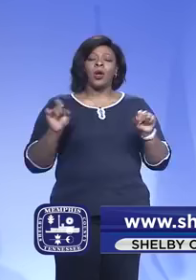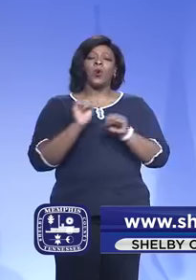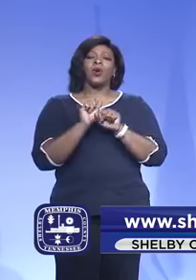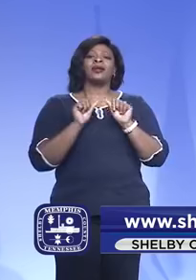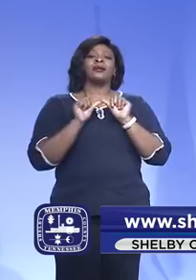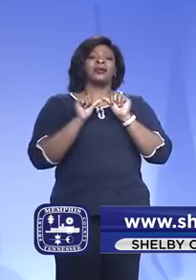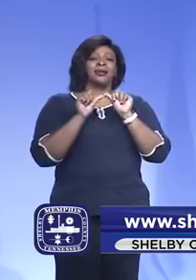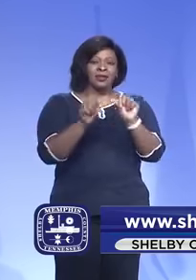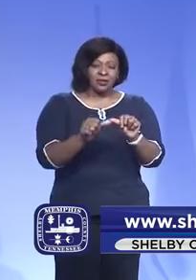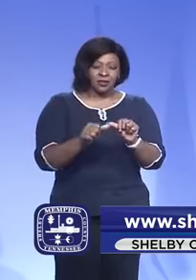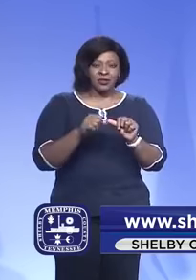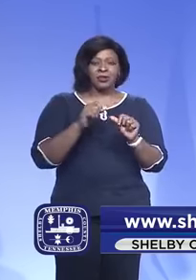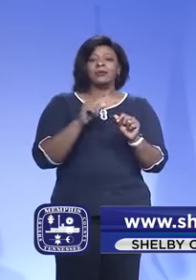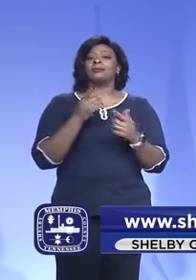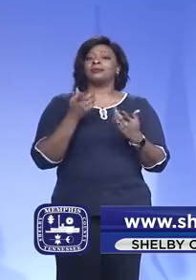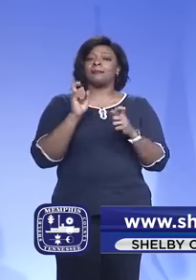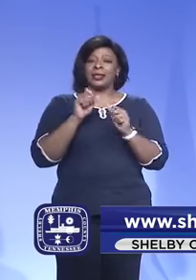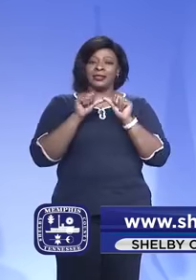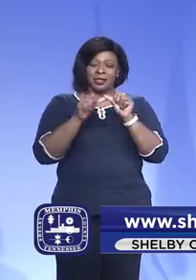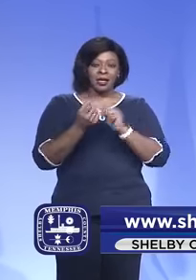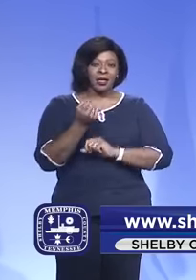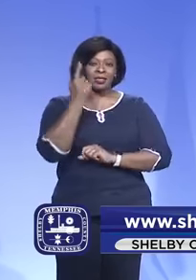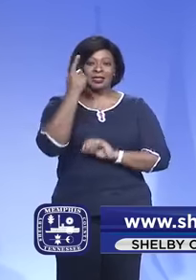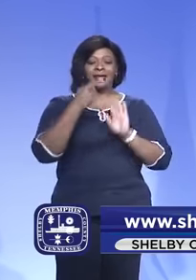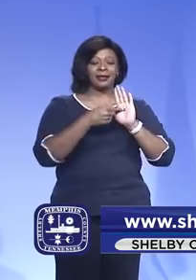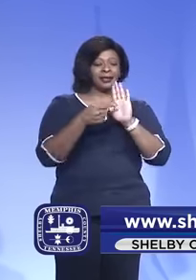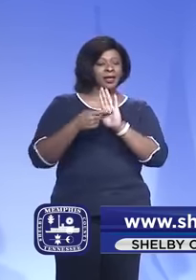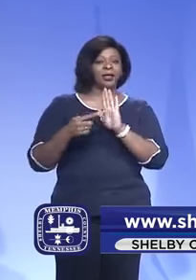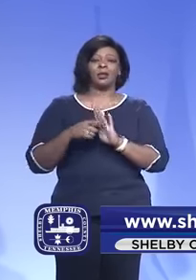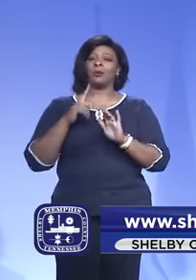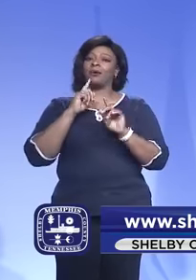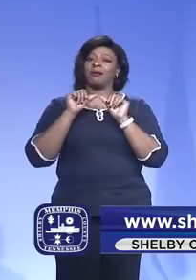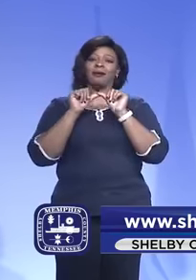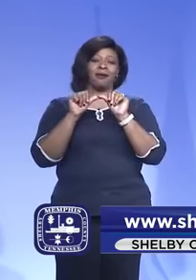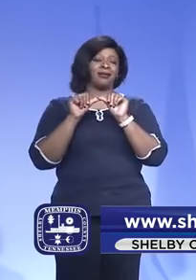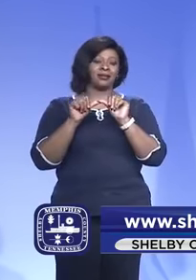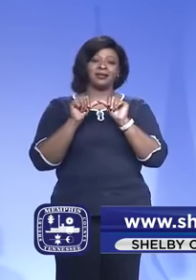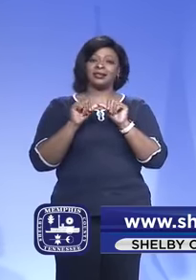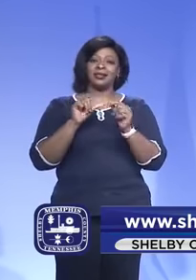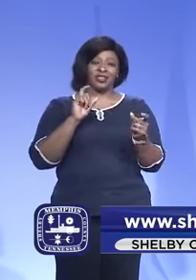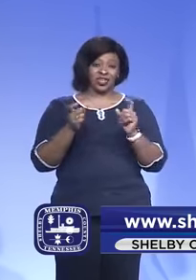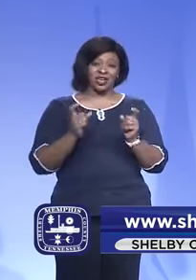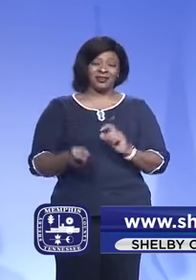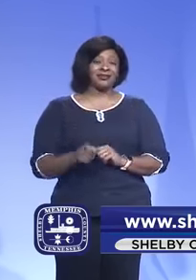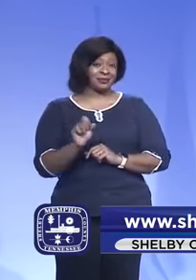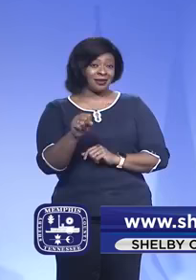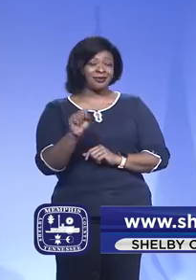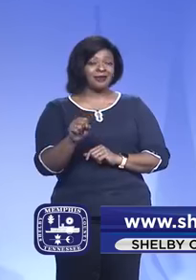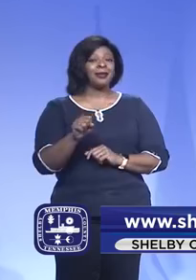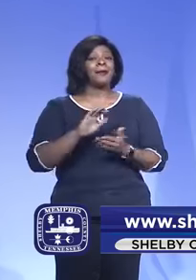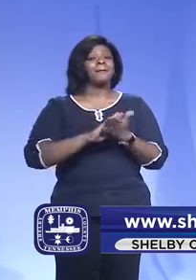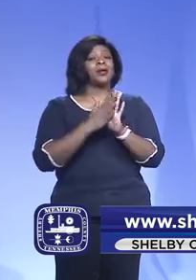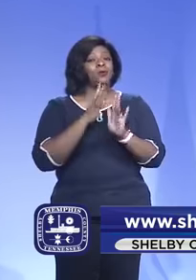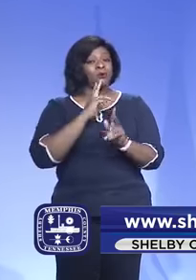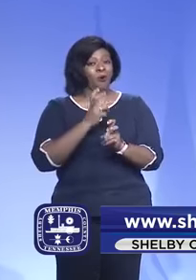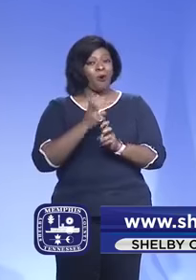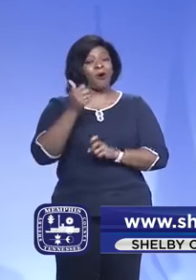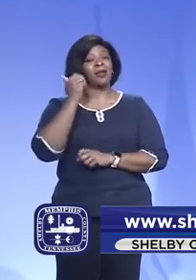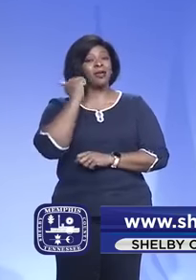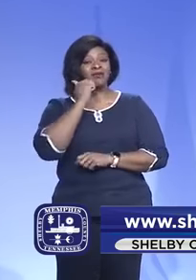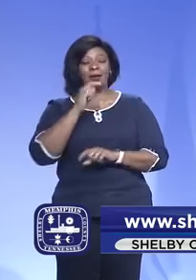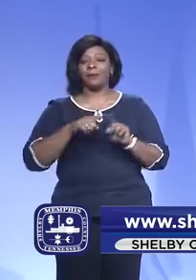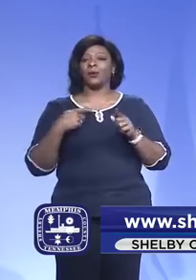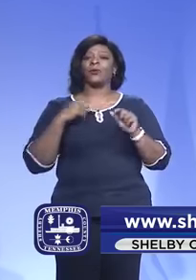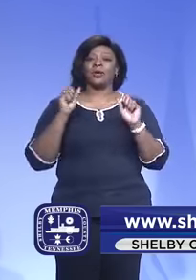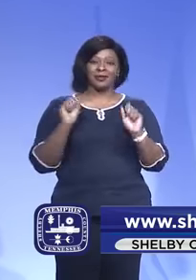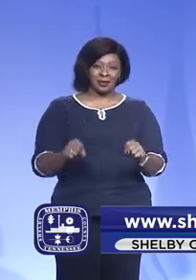toward this. We all have to continue to understand the science. It's constantly changing and becoming harder by the day, but we